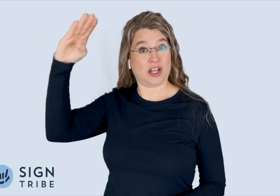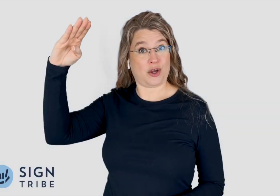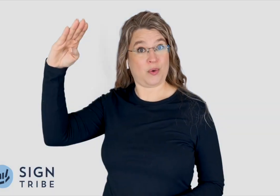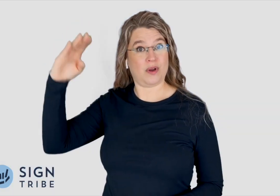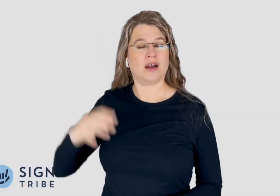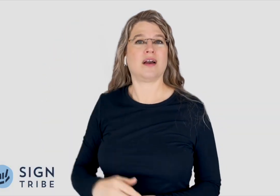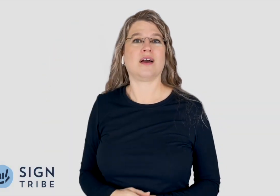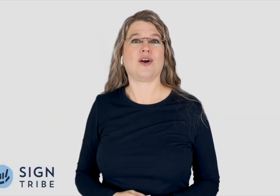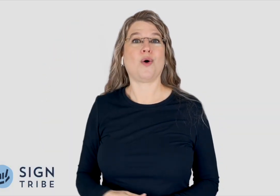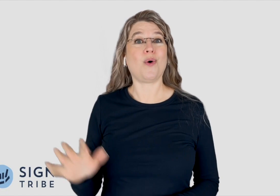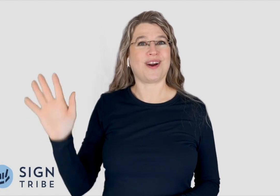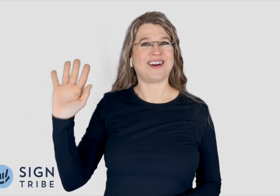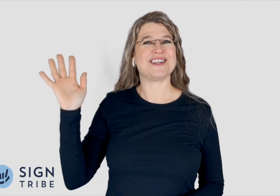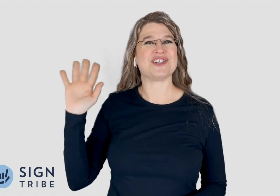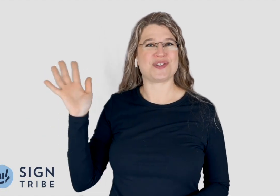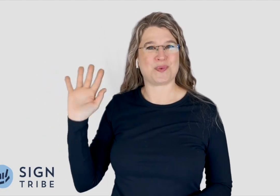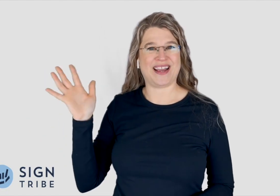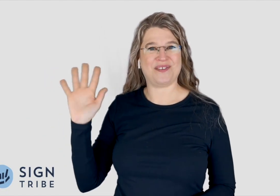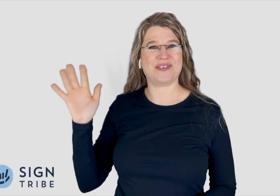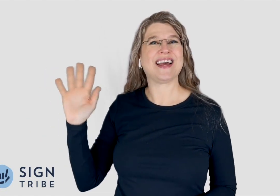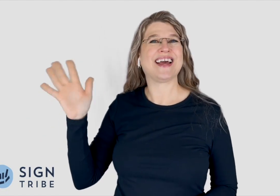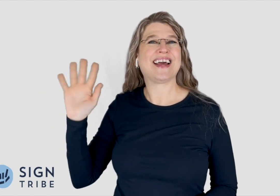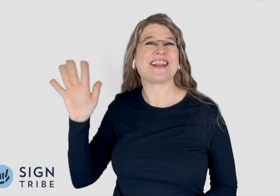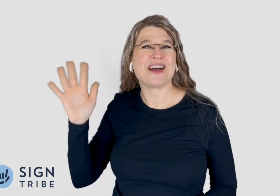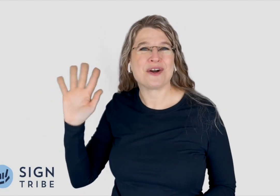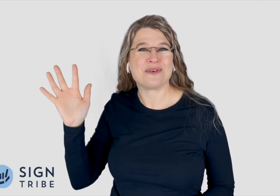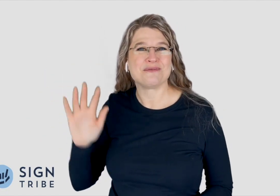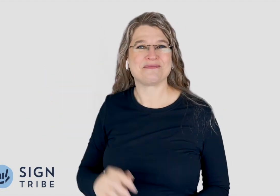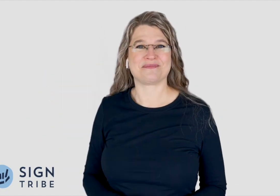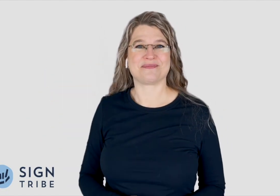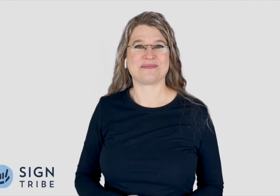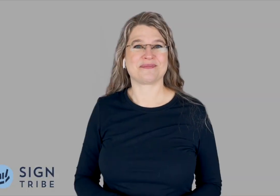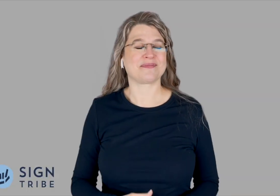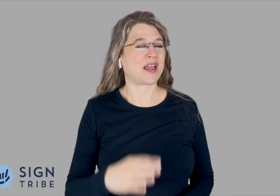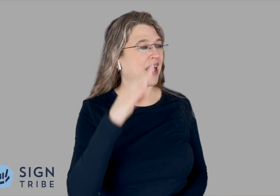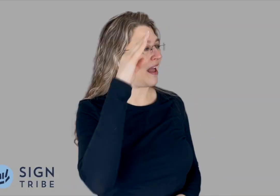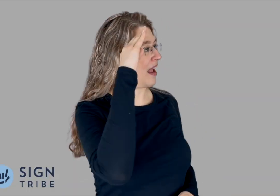Hello. Or just wave. Hello.